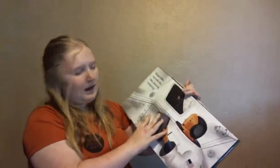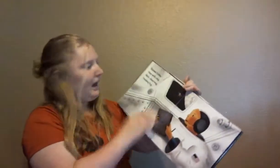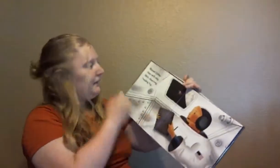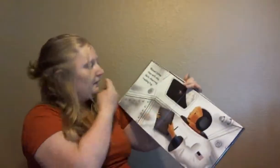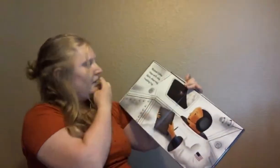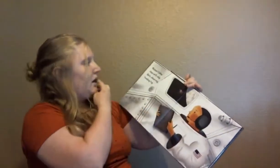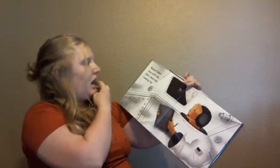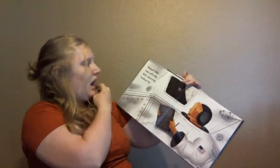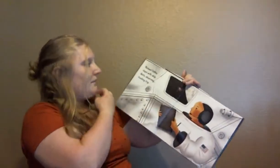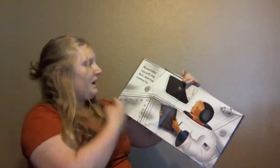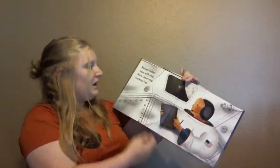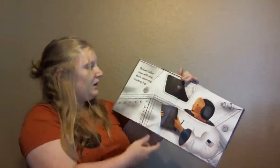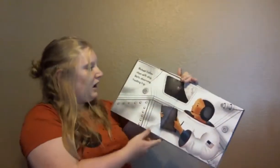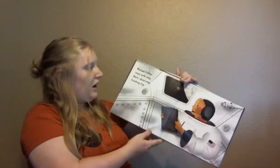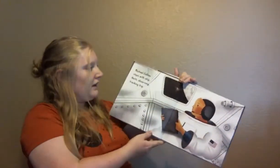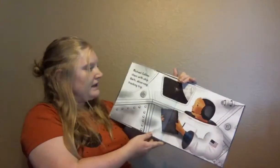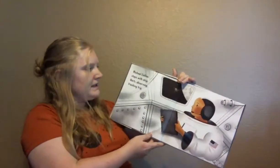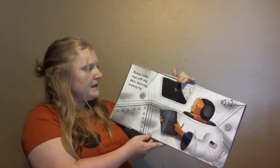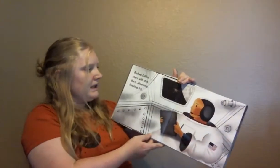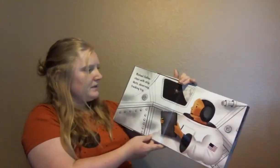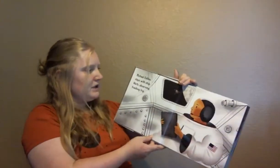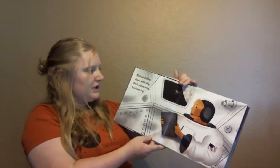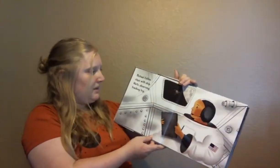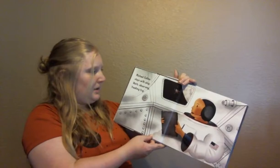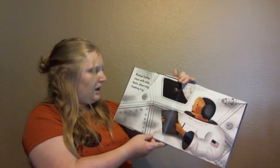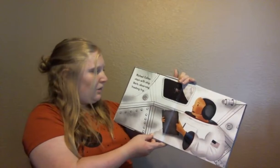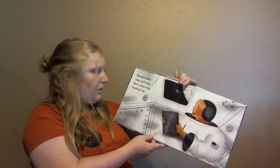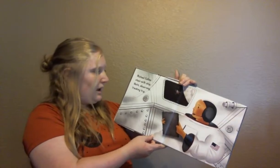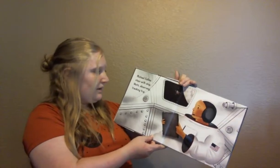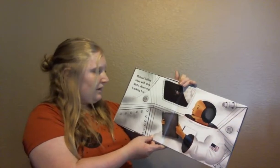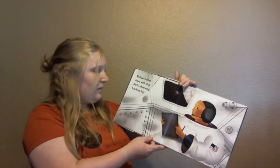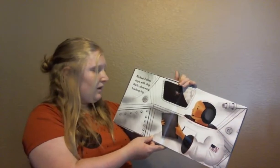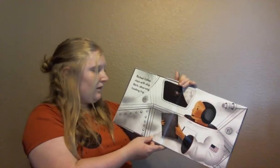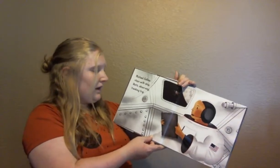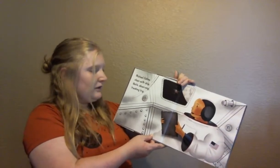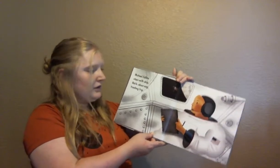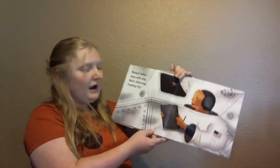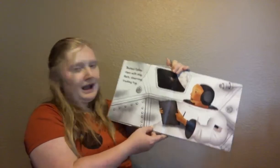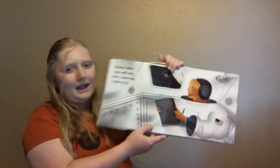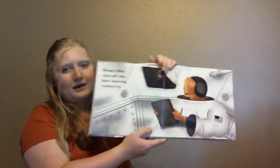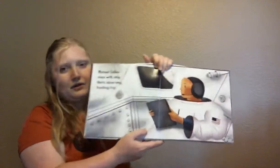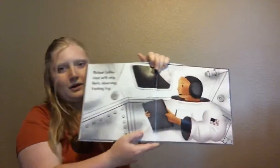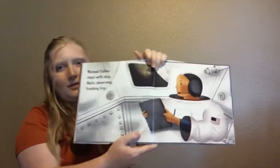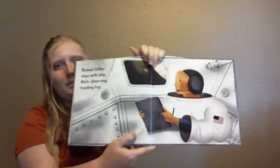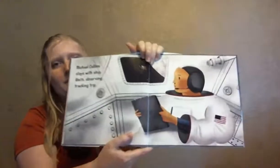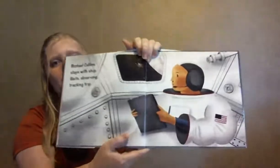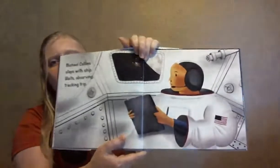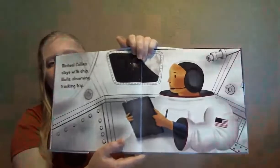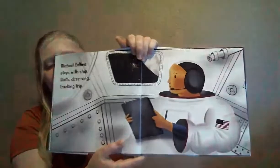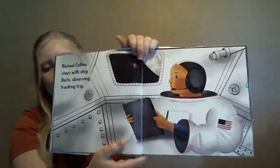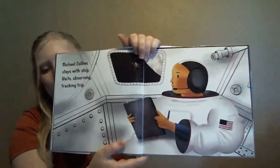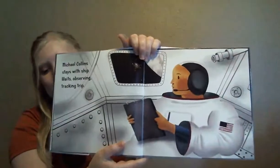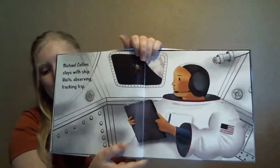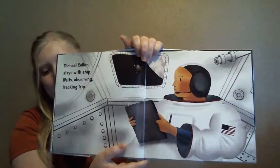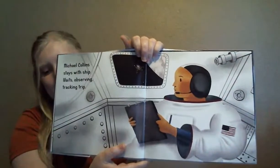Okay. Michael Collins stays with ship, waits observing tracking trip.